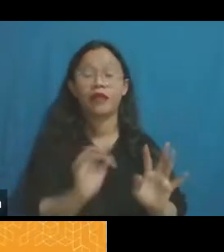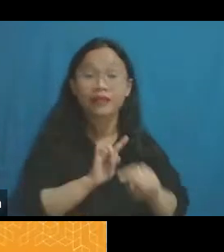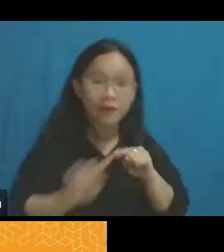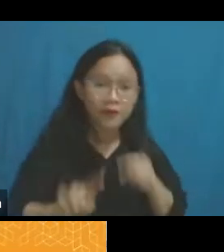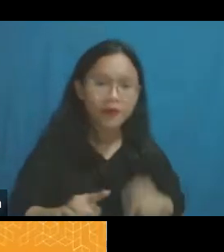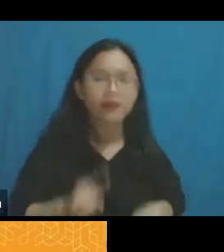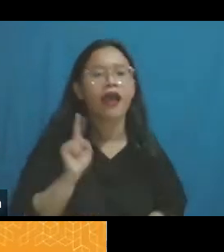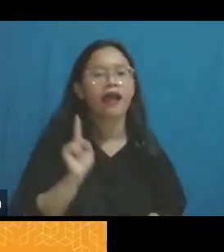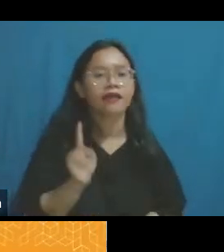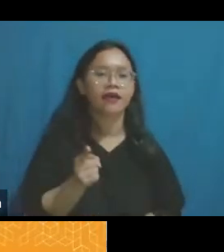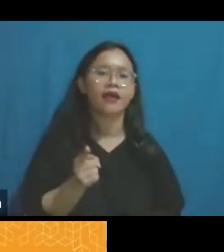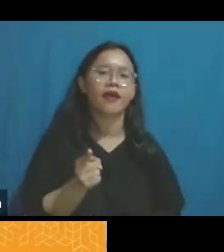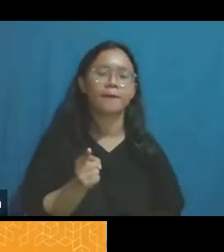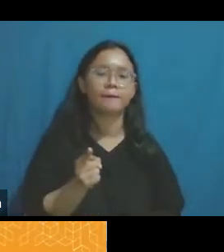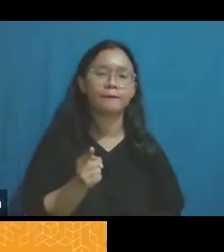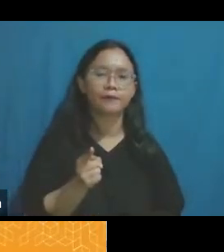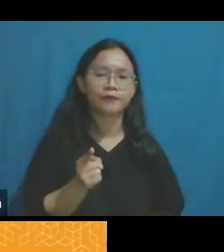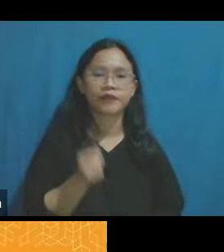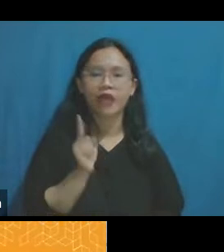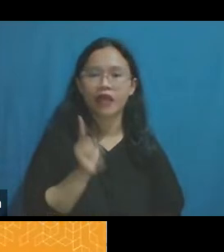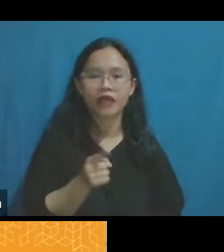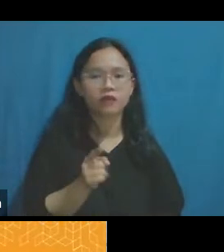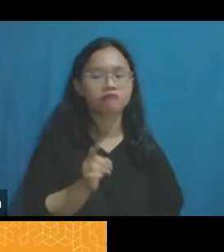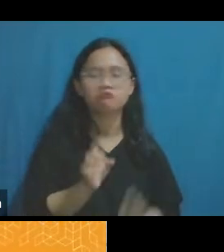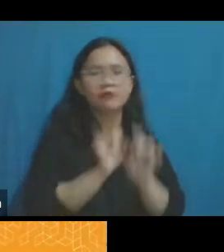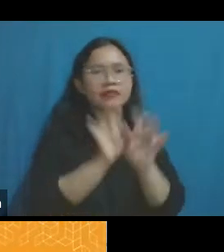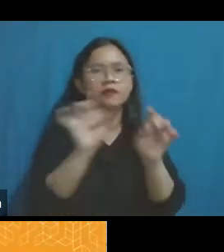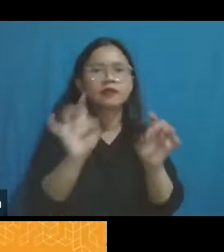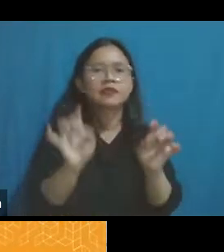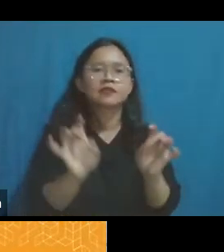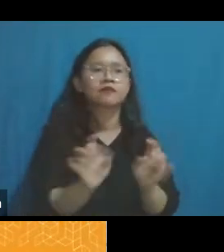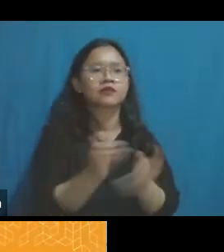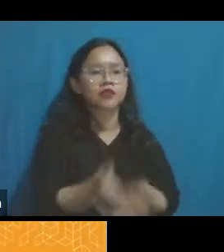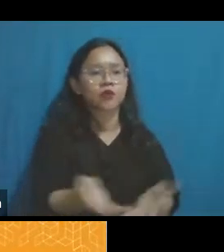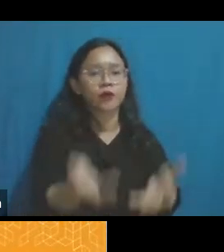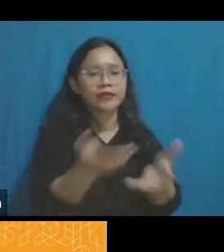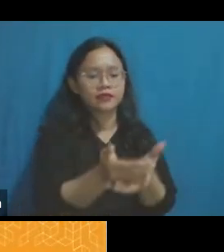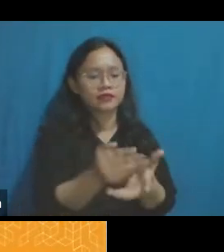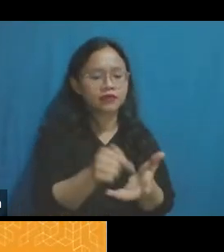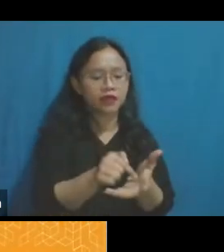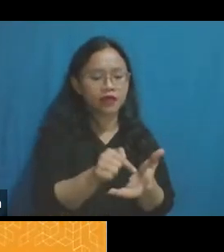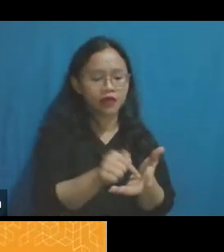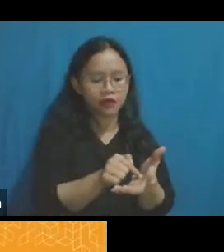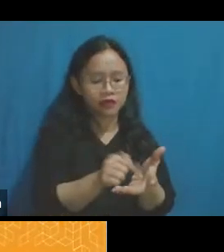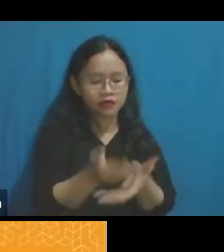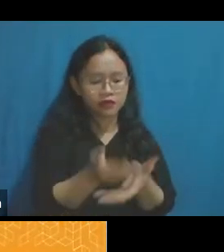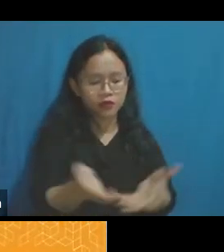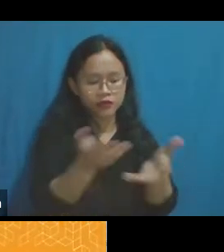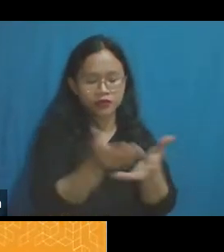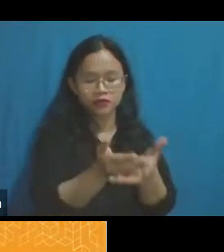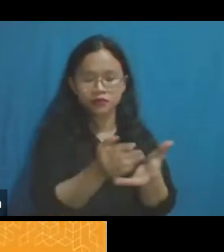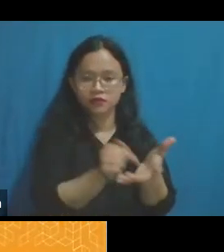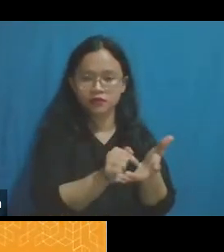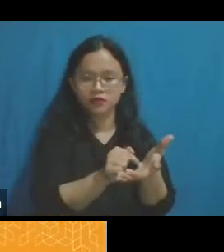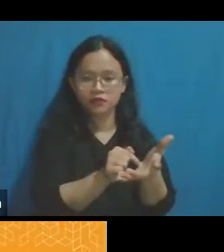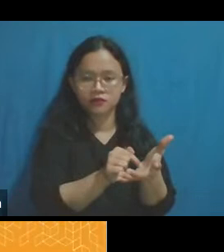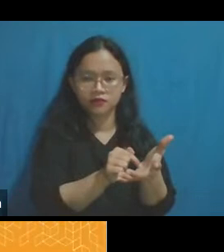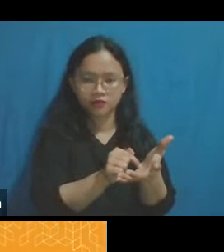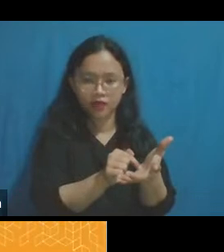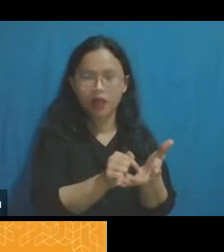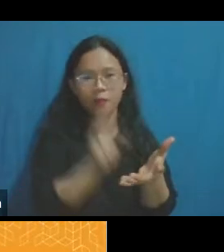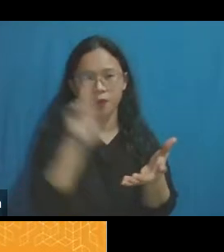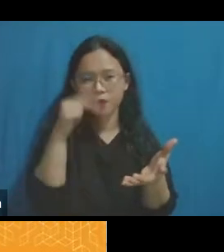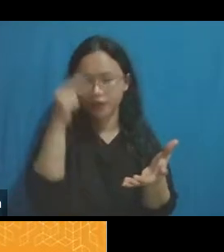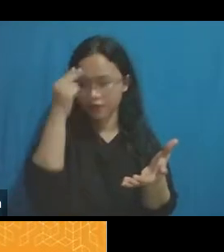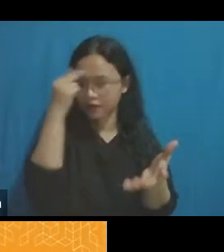things that the government also have to to see, because like I said that